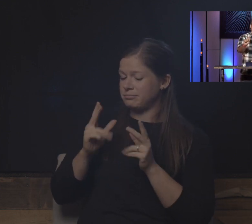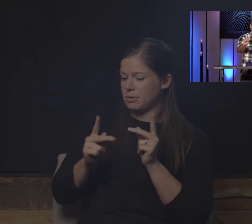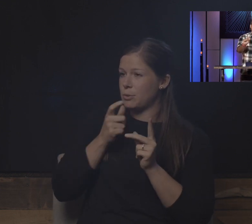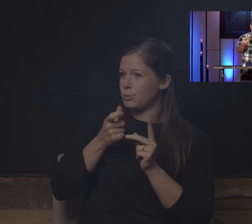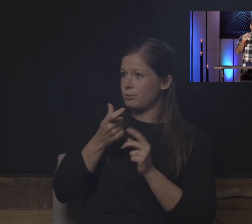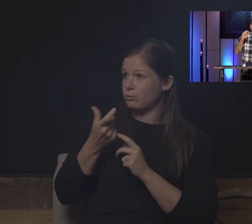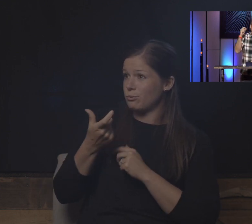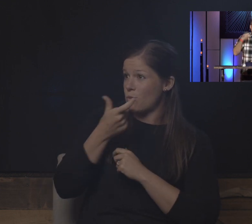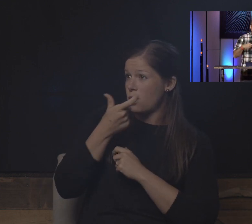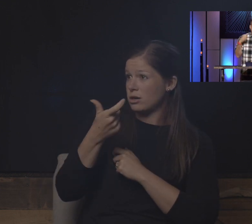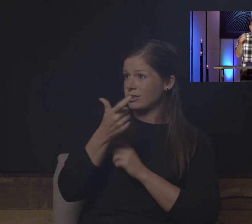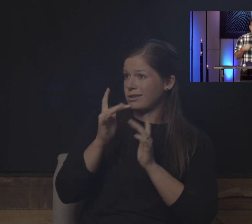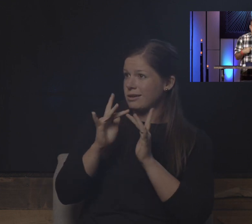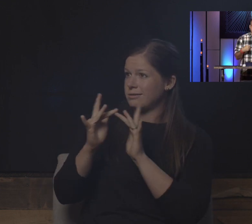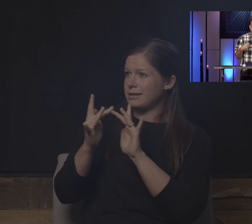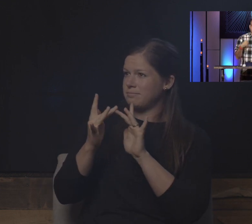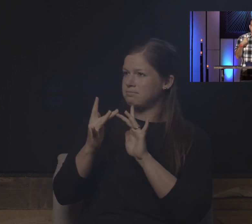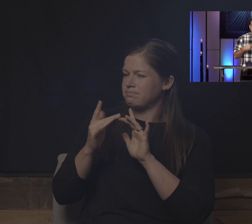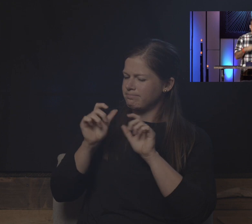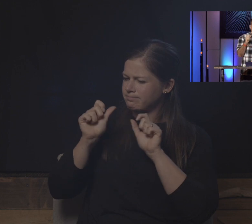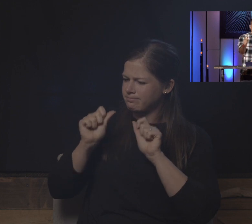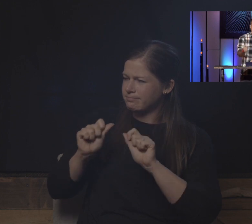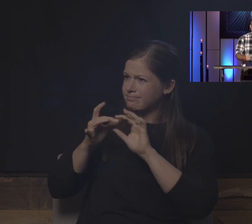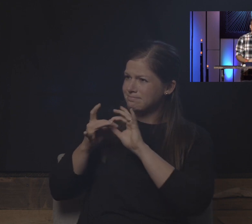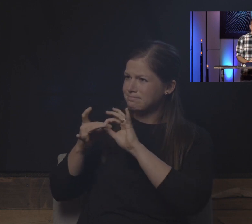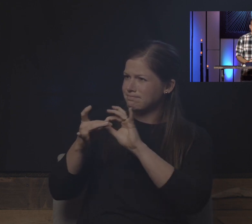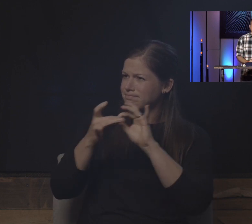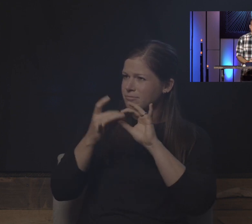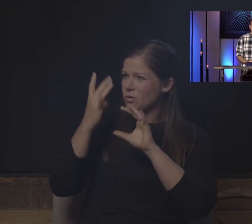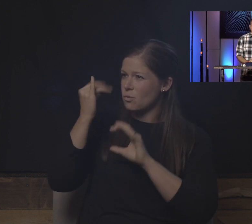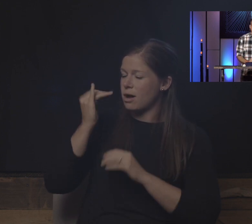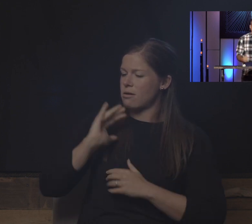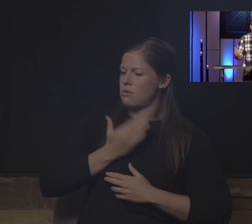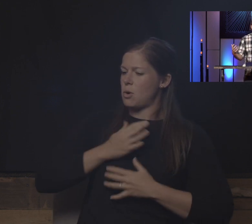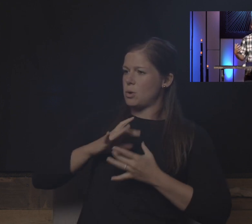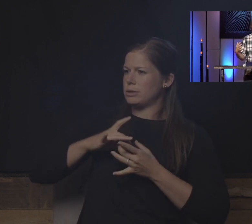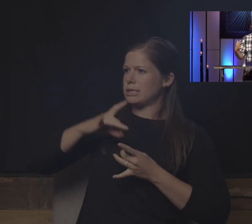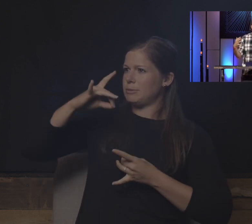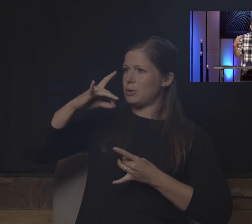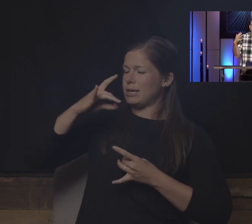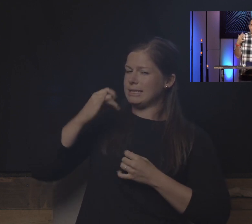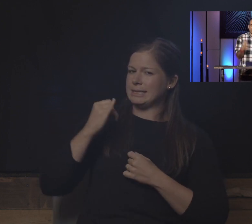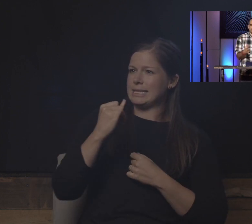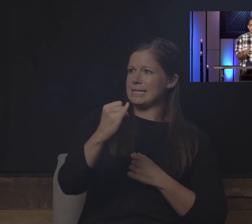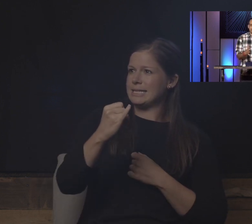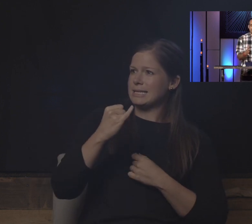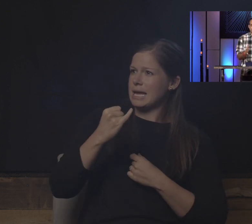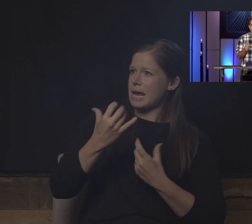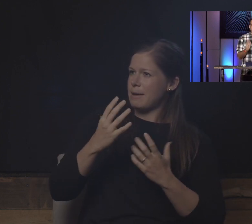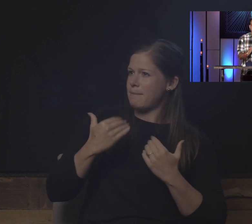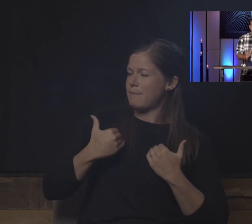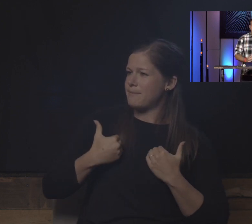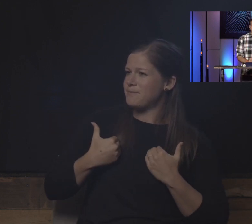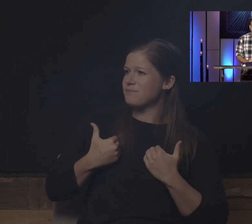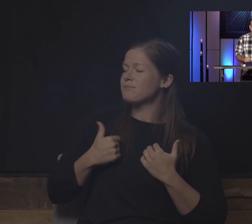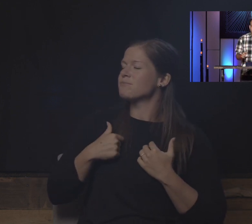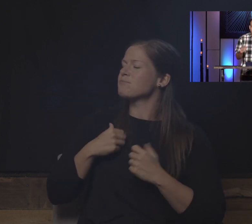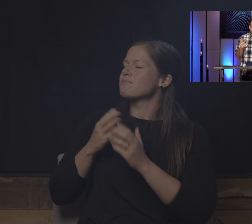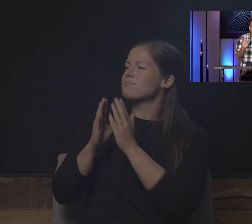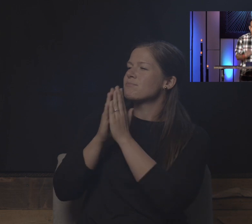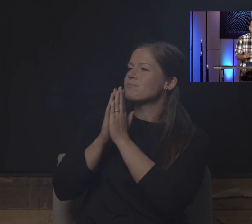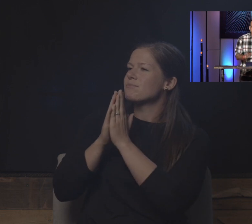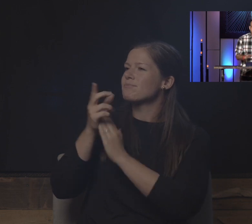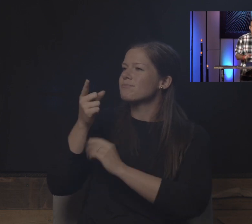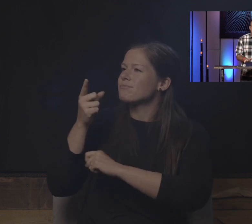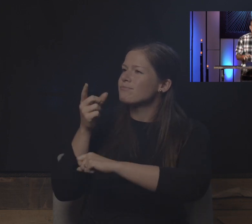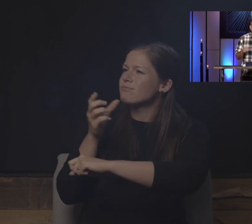connected because the same spirit in me is in them. So I pray that you would work powerfully through this message. I pray that